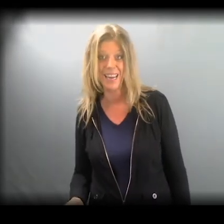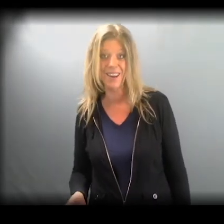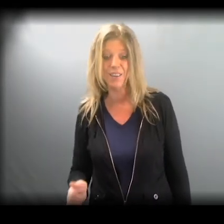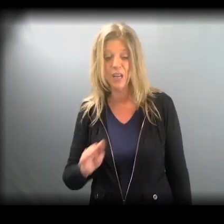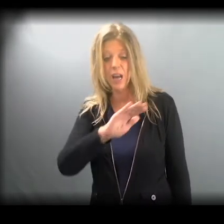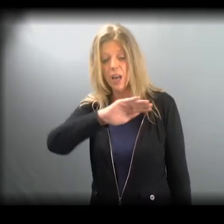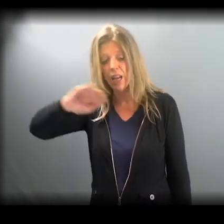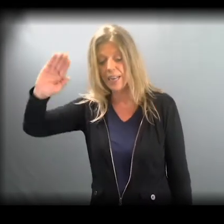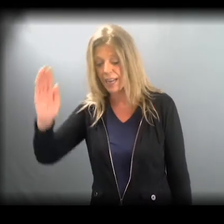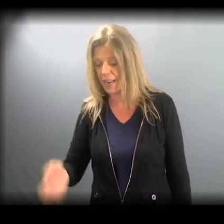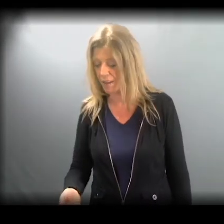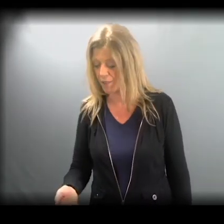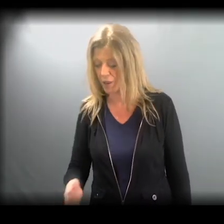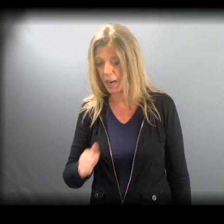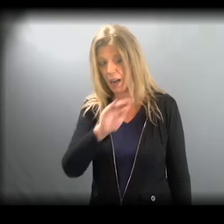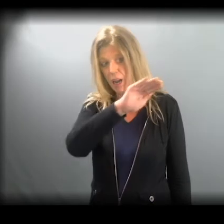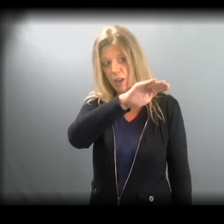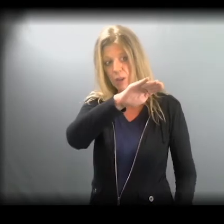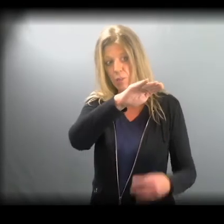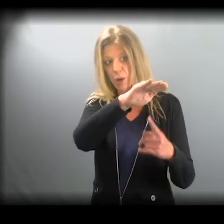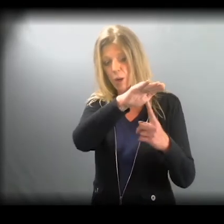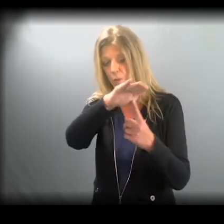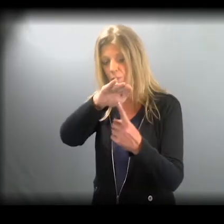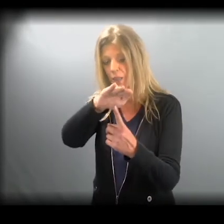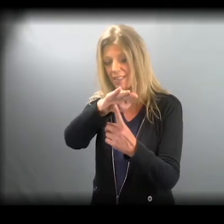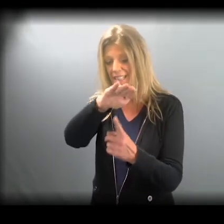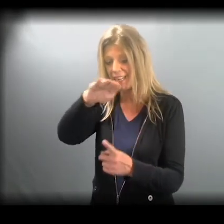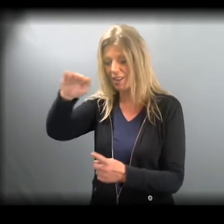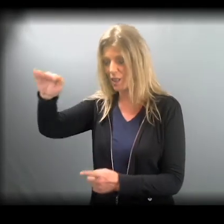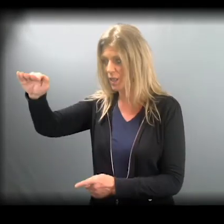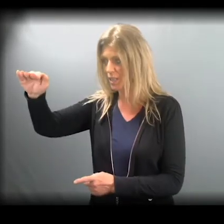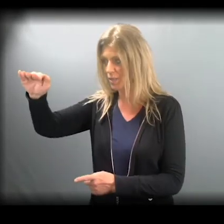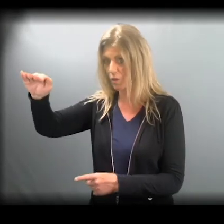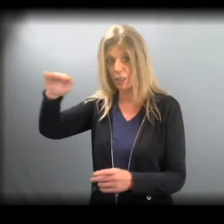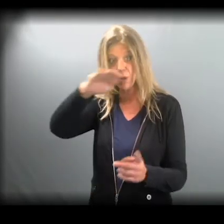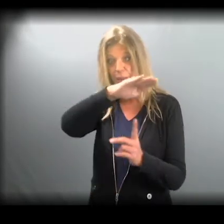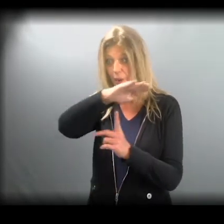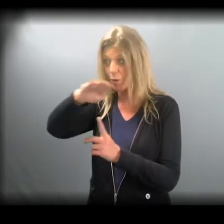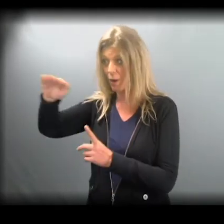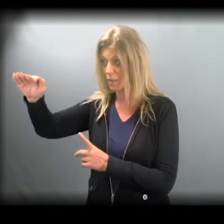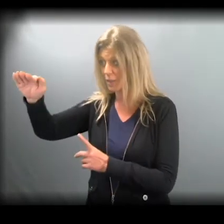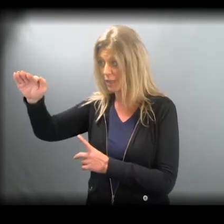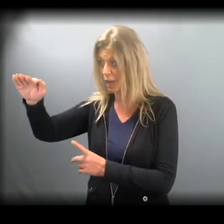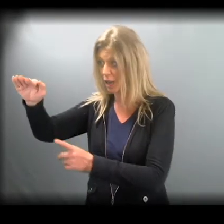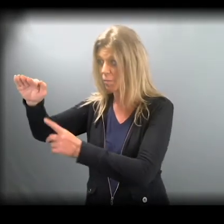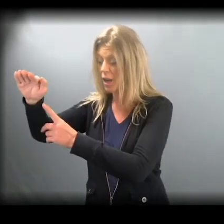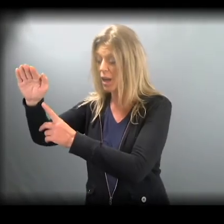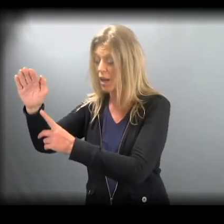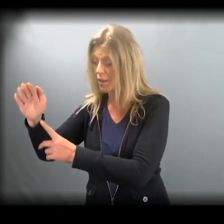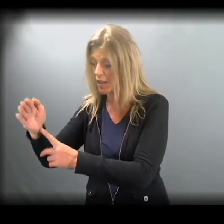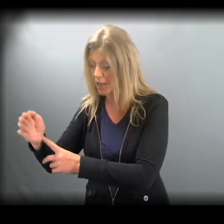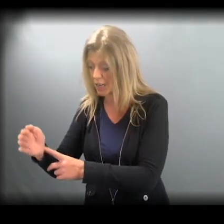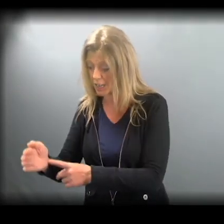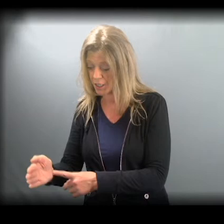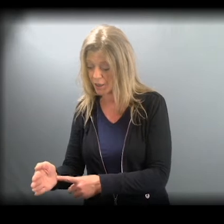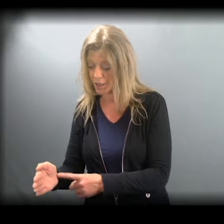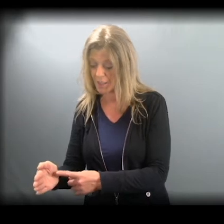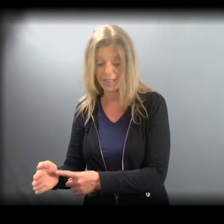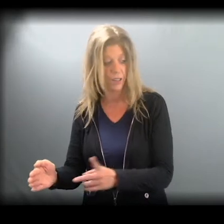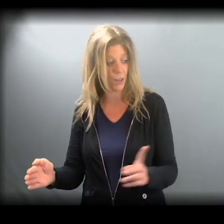down. Never. Your palm is down when you're going across the top, and then it turns to